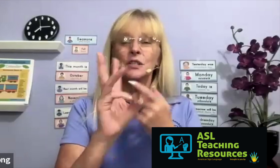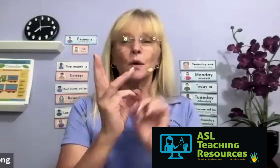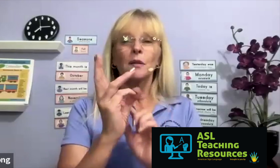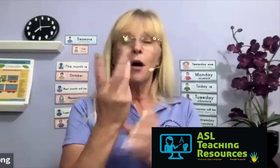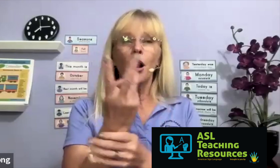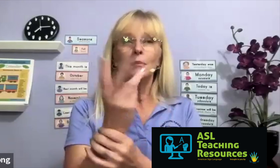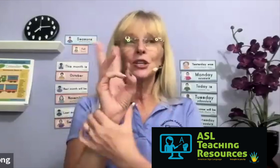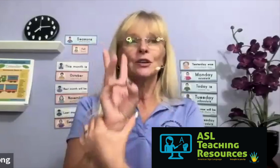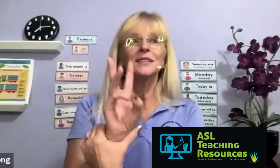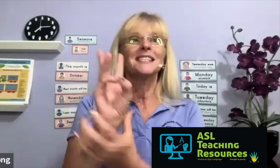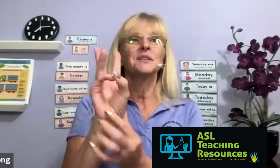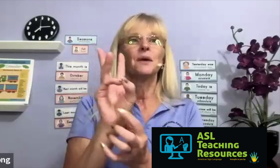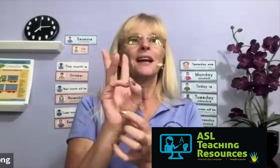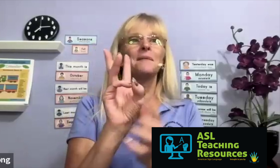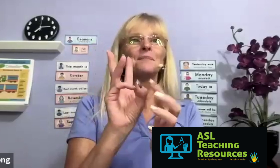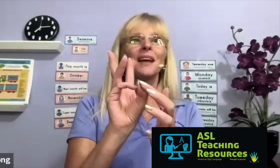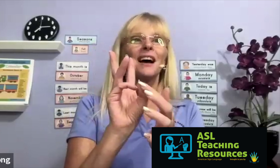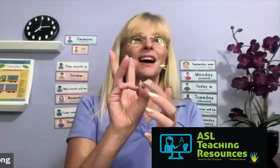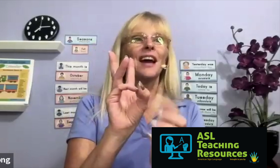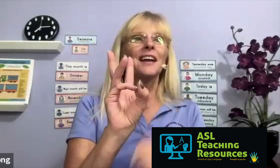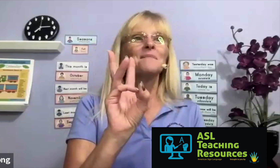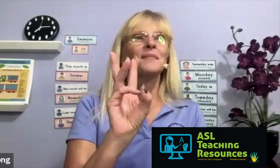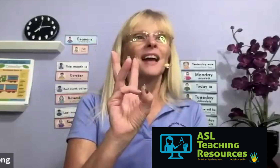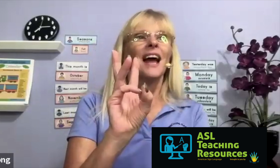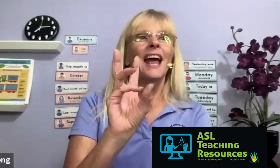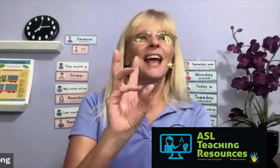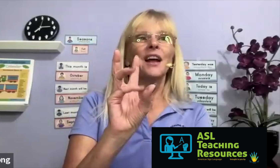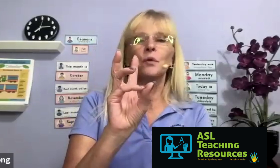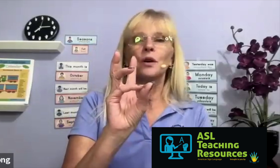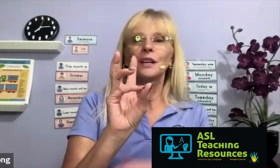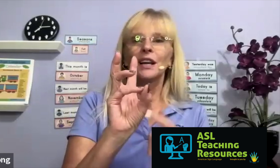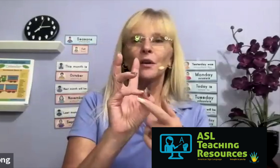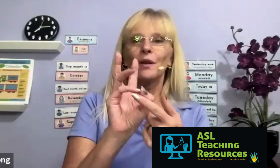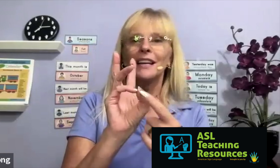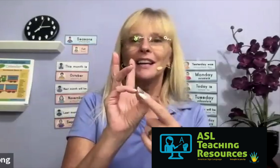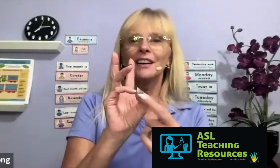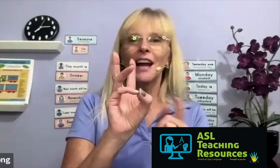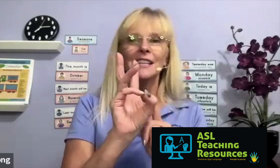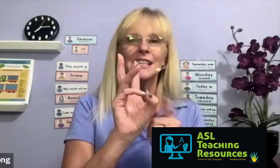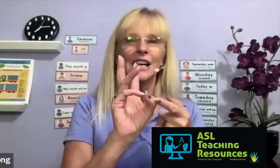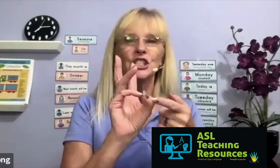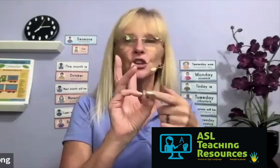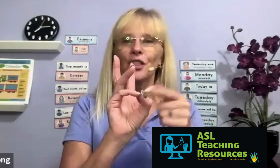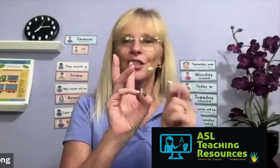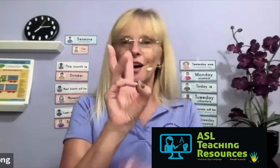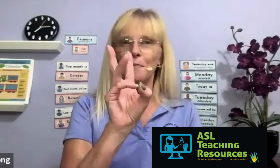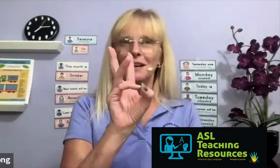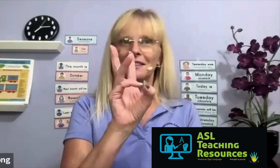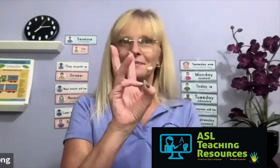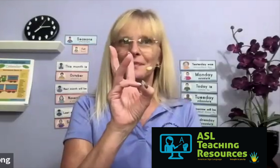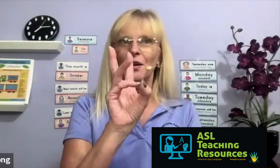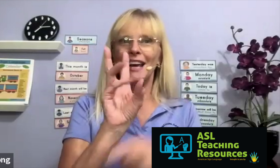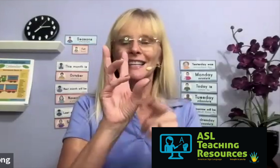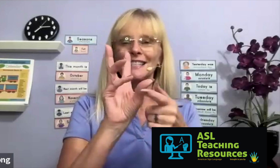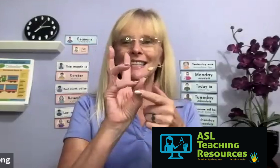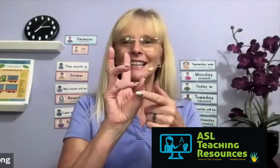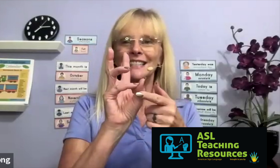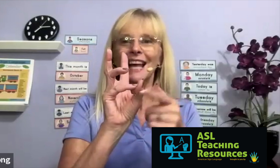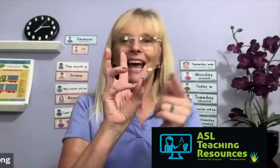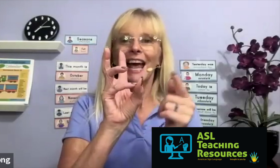where the palm turns this way, okay? And we're going to go right here and touch your thumb, okay? 6. And